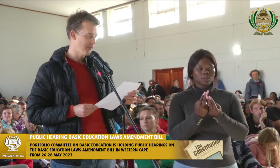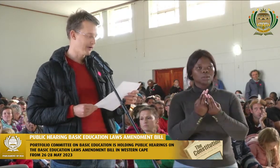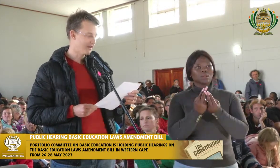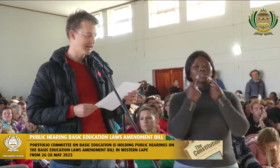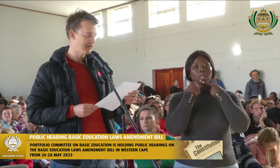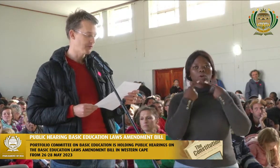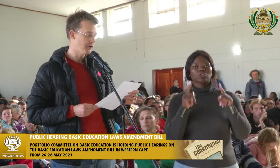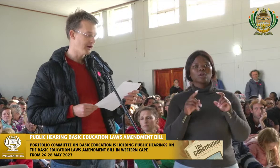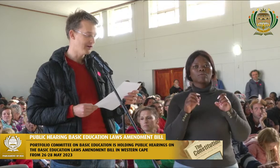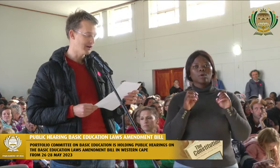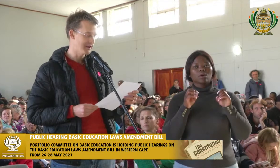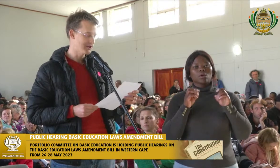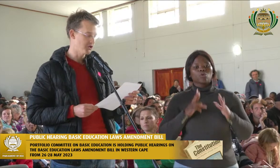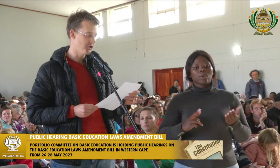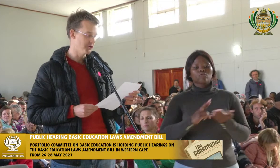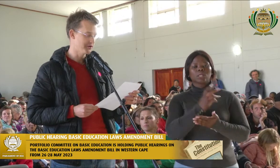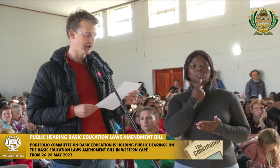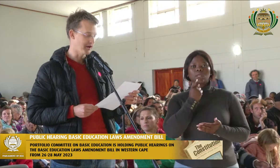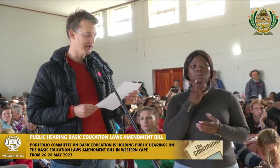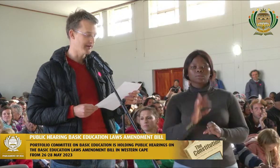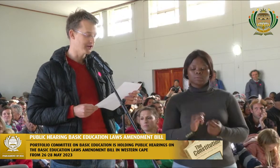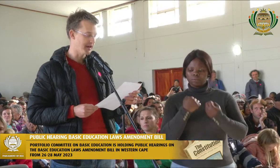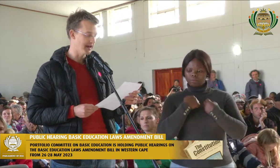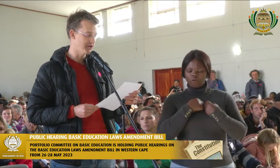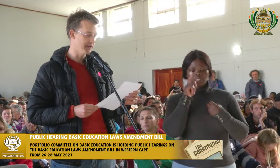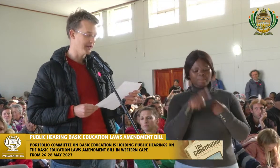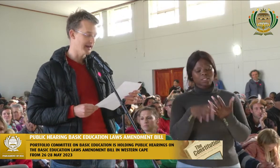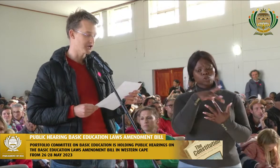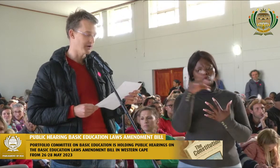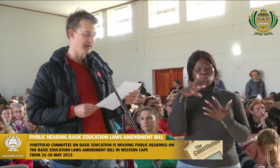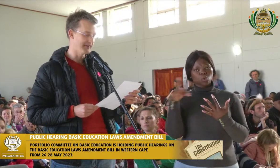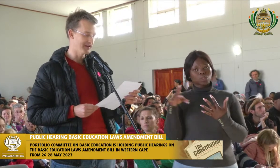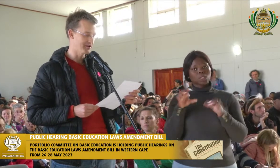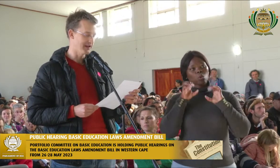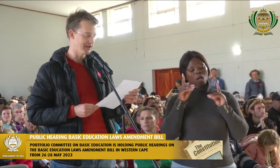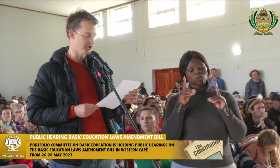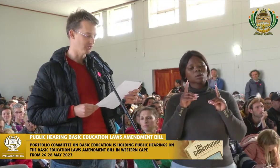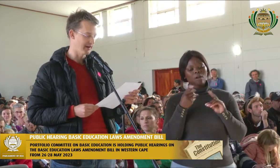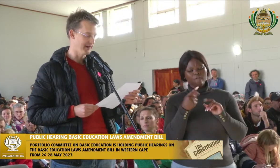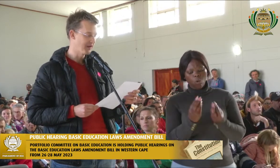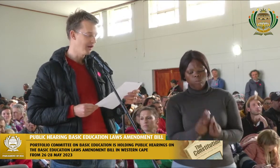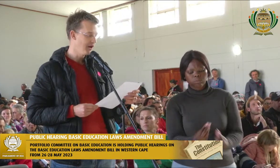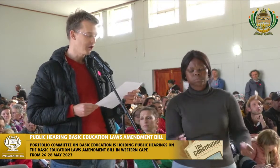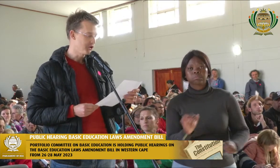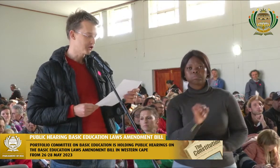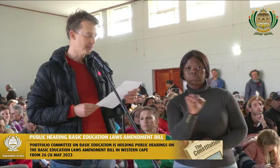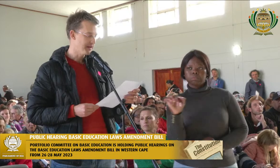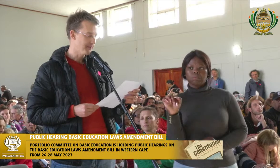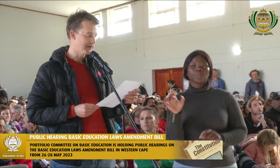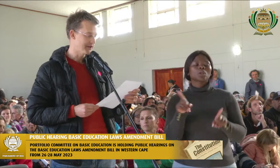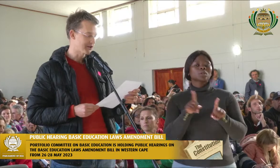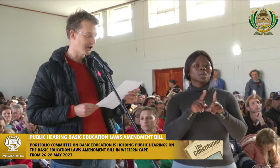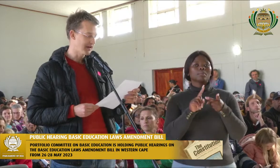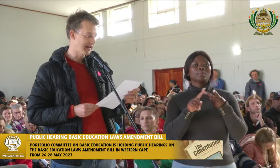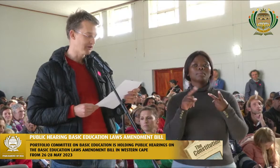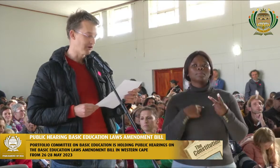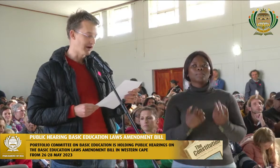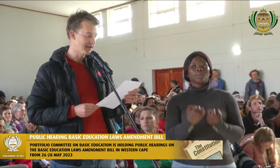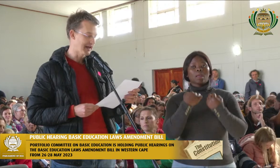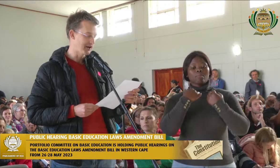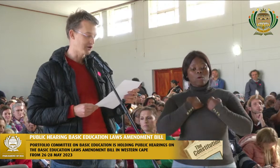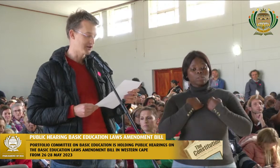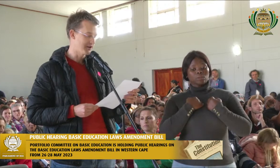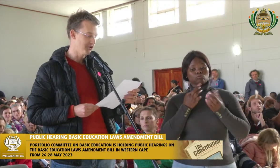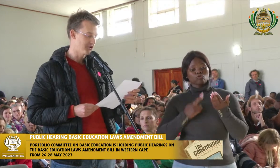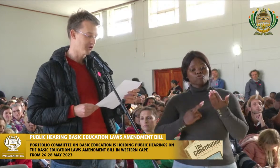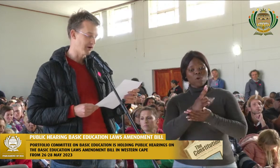states, parents have a prior right to choose the kind of education that shall be given to their children. Usurping parents' God-given